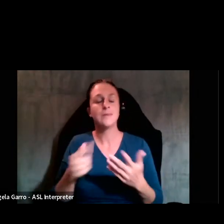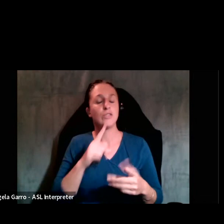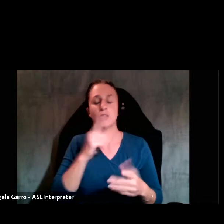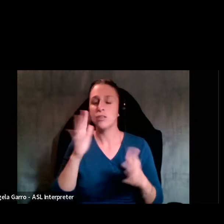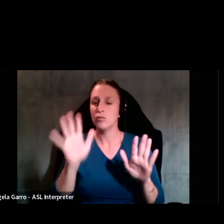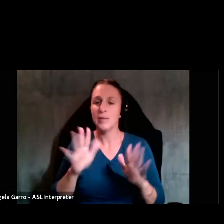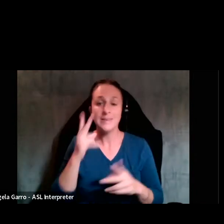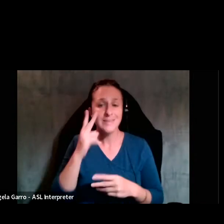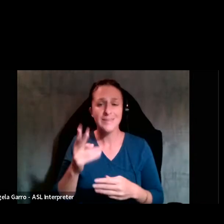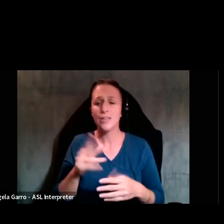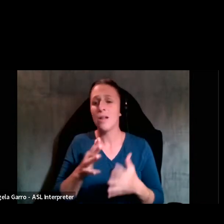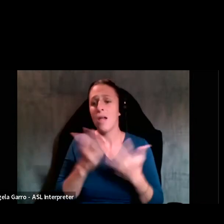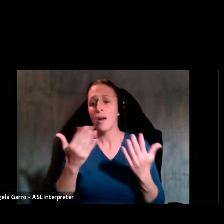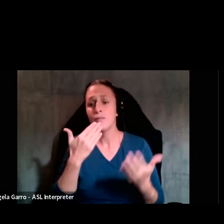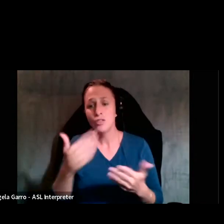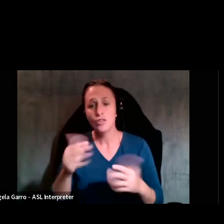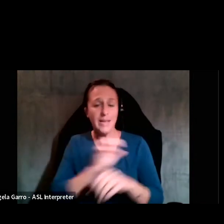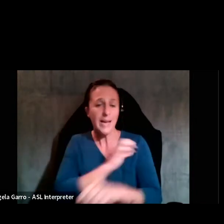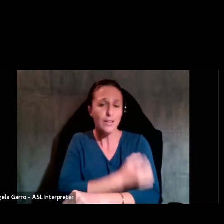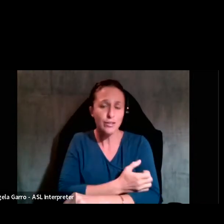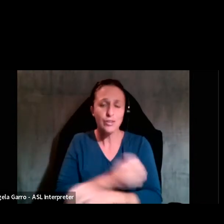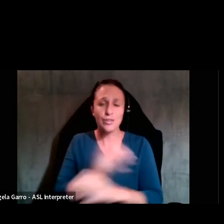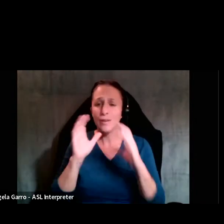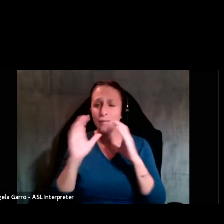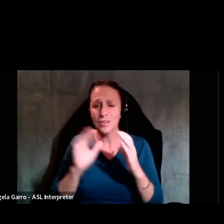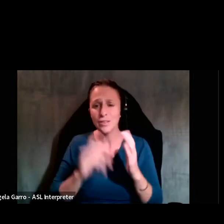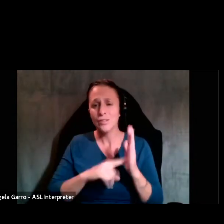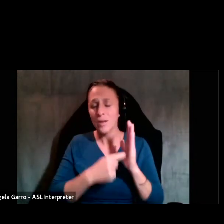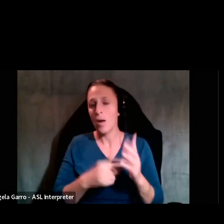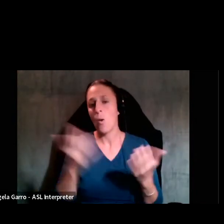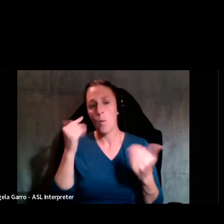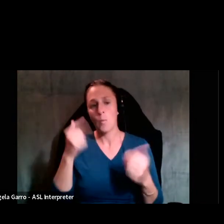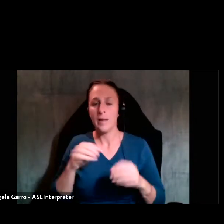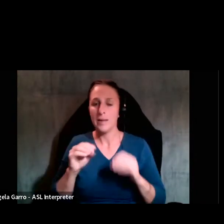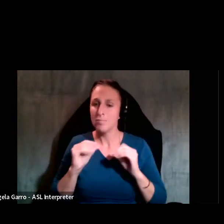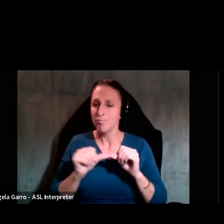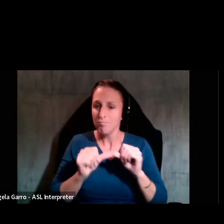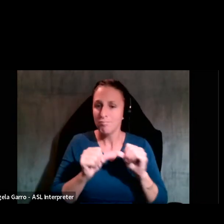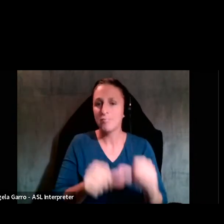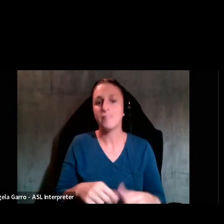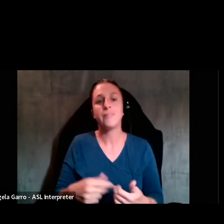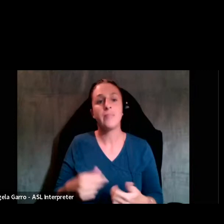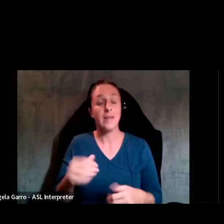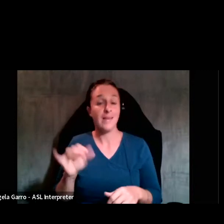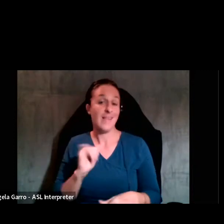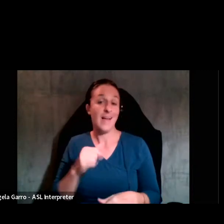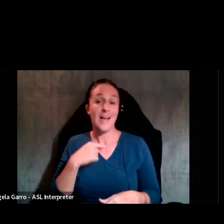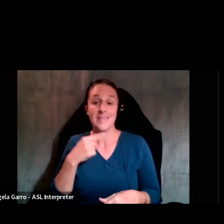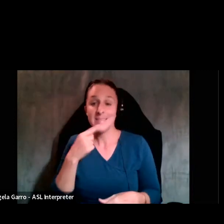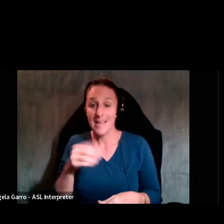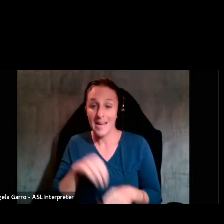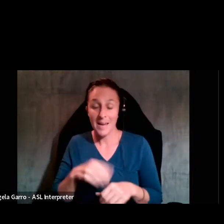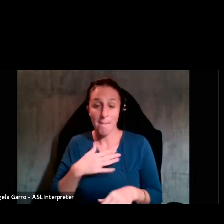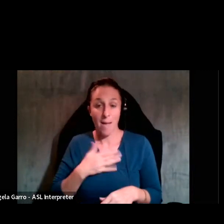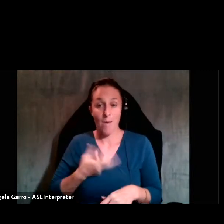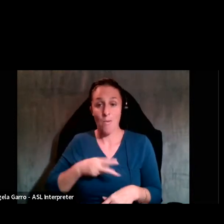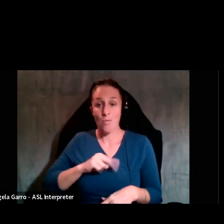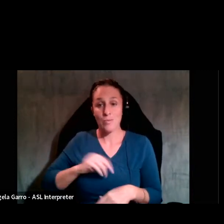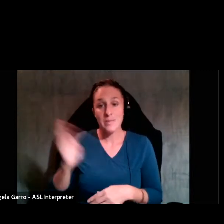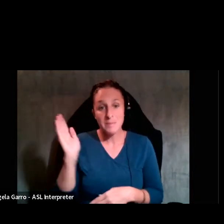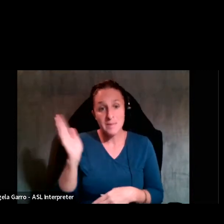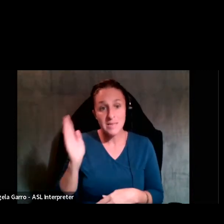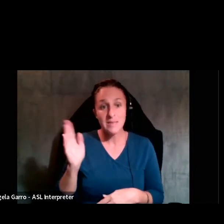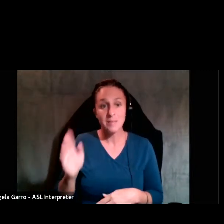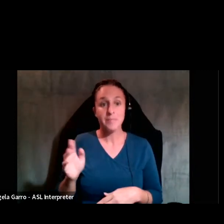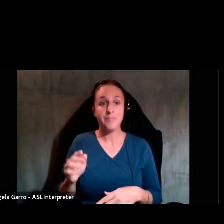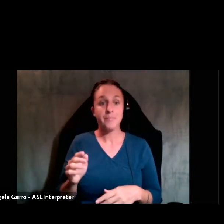and conversation that started, and I hope that we can bring that forward. As I said in my own word in my speech, that the